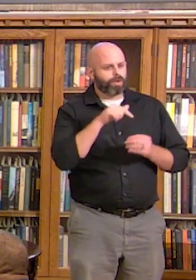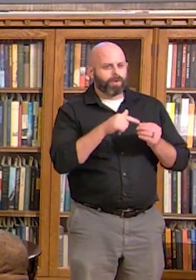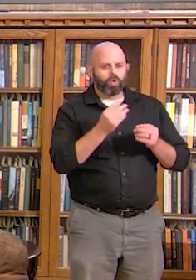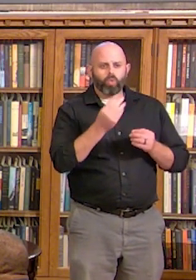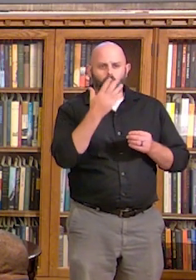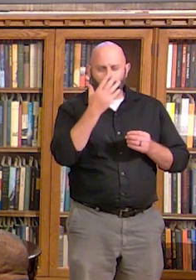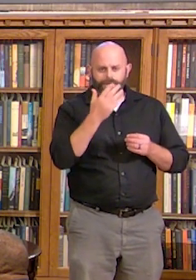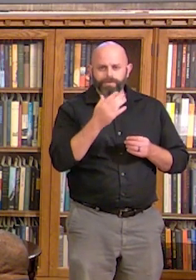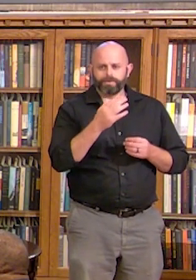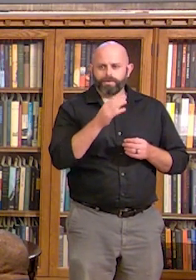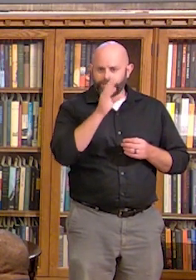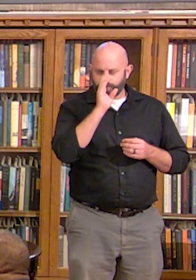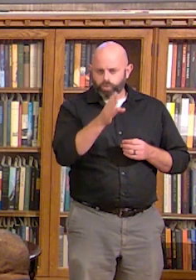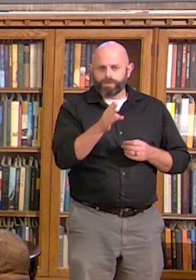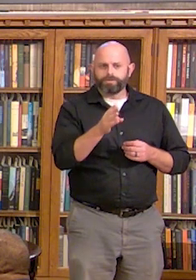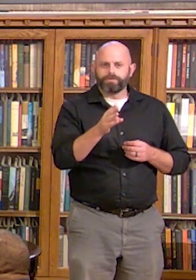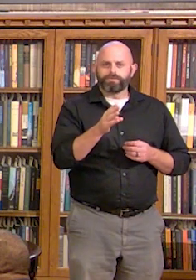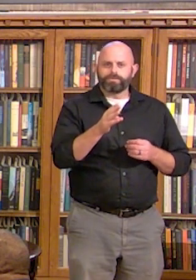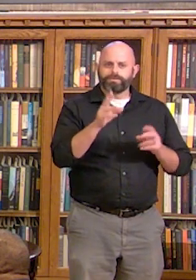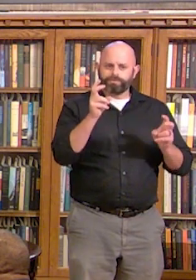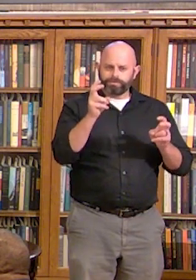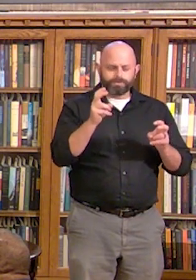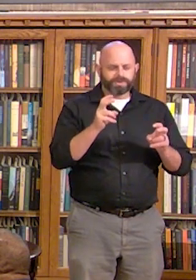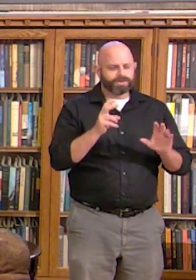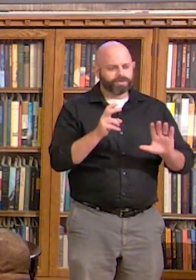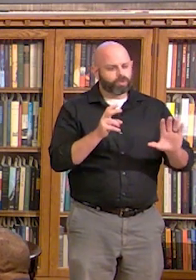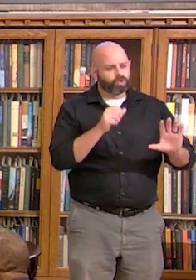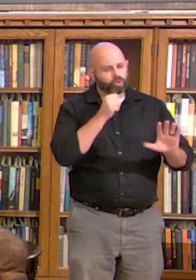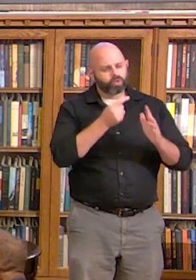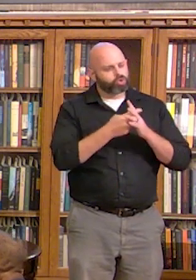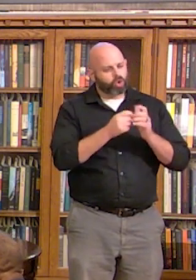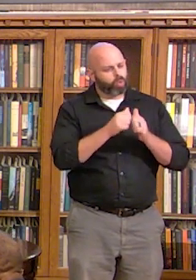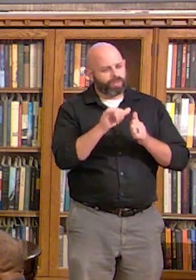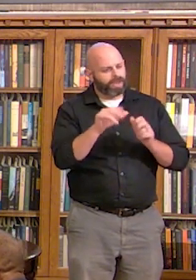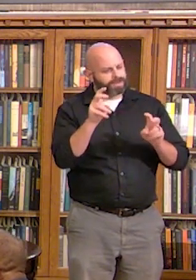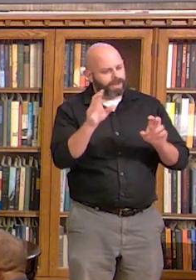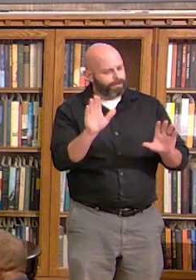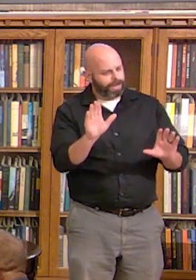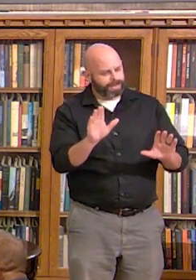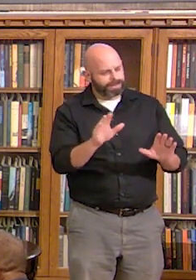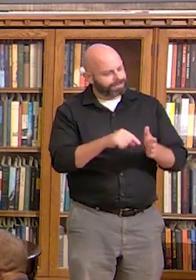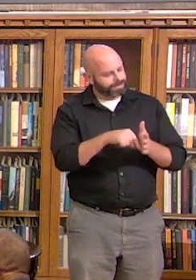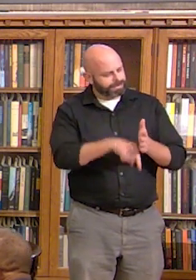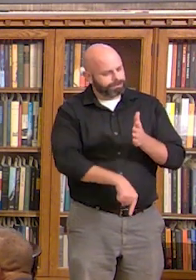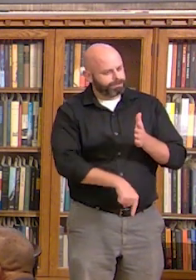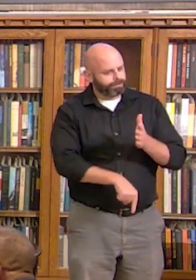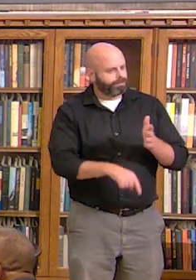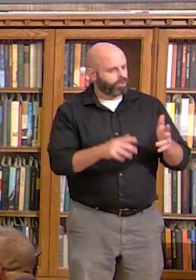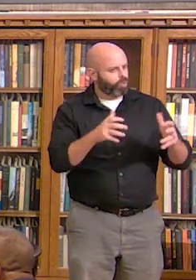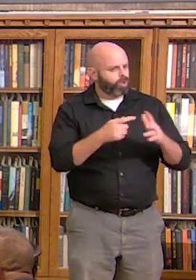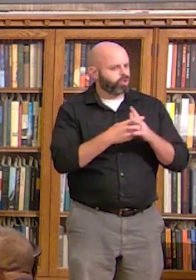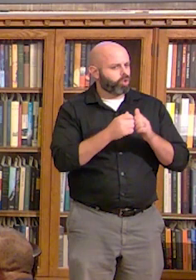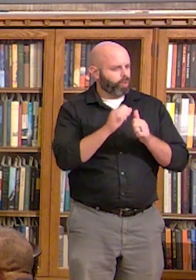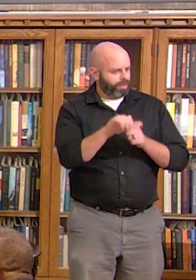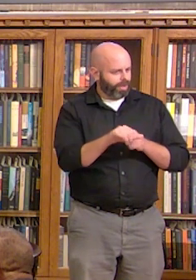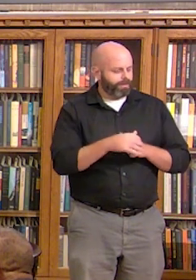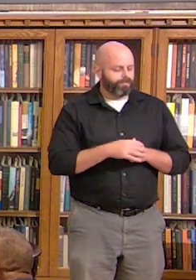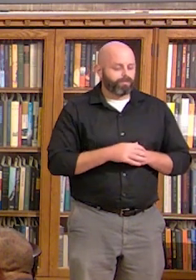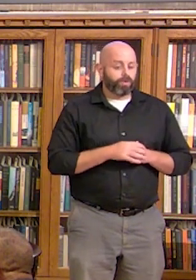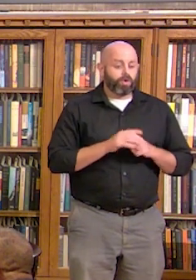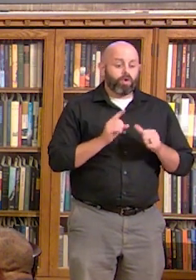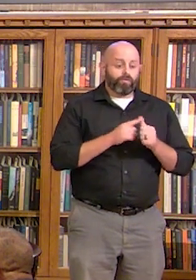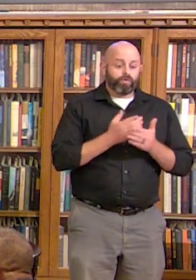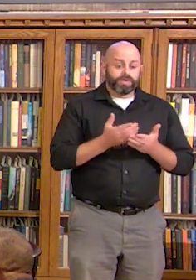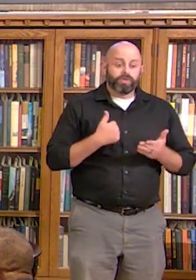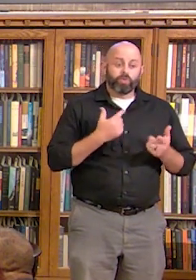heterosexual privilege I said well let's not begin there let's not begin there so the very first thing that we